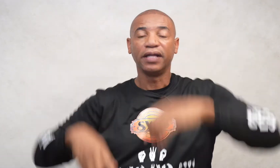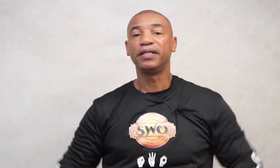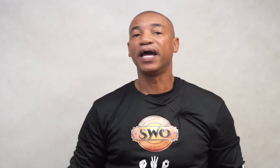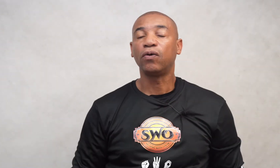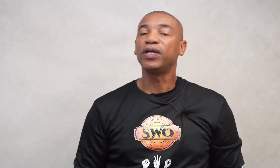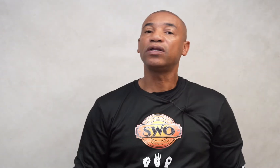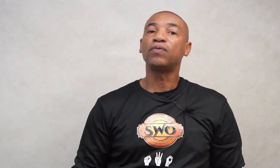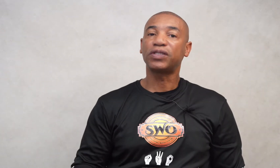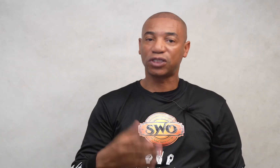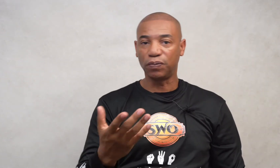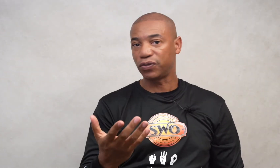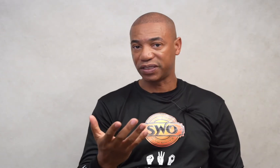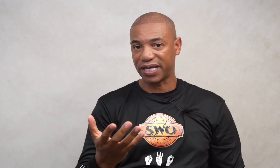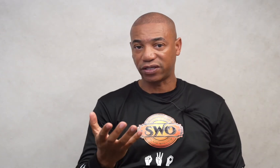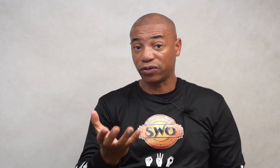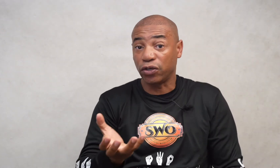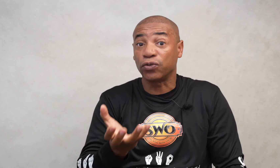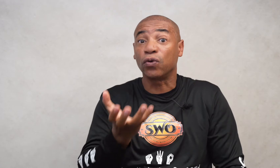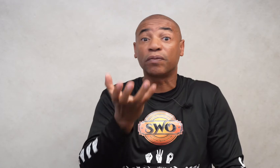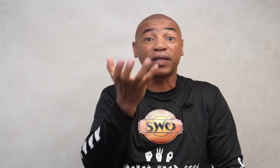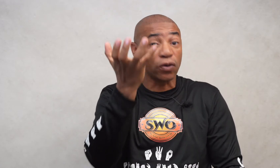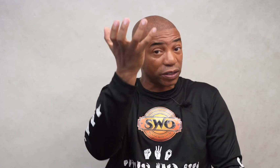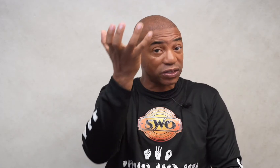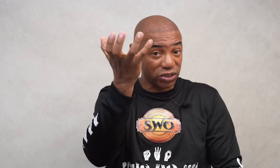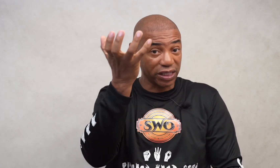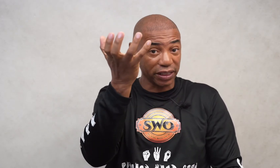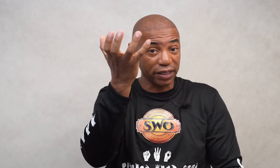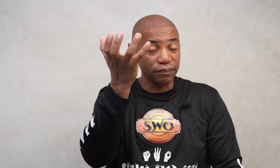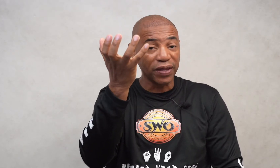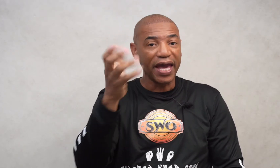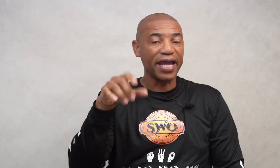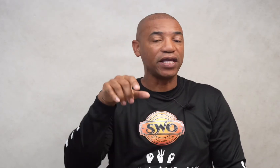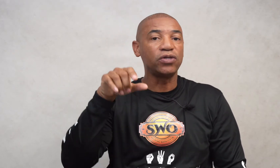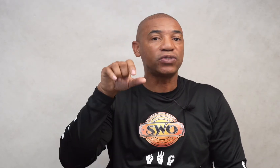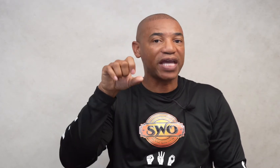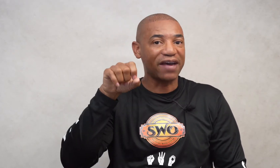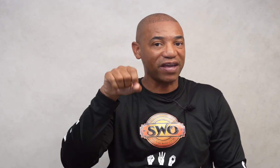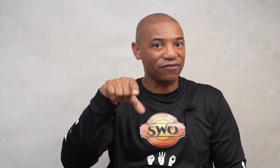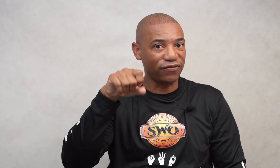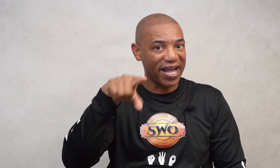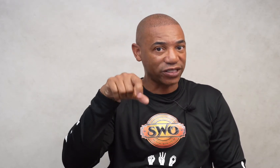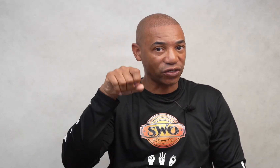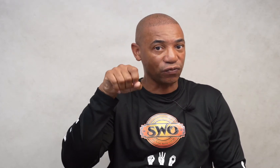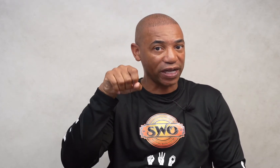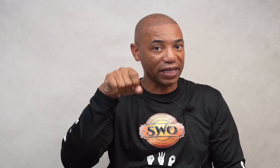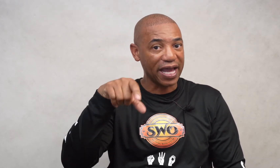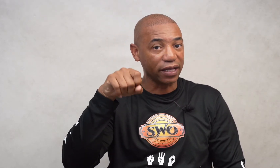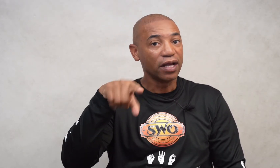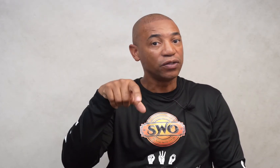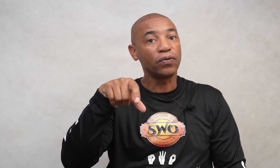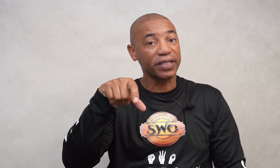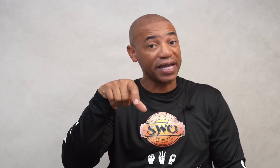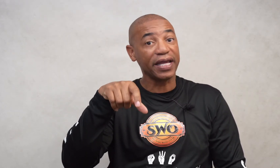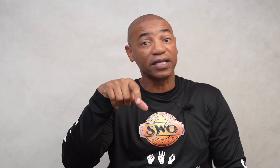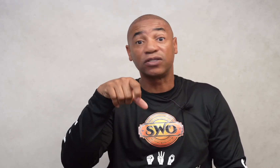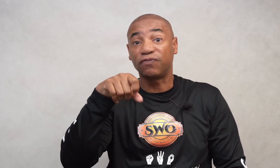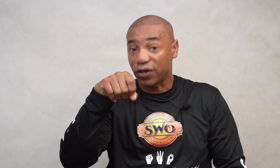Now, we know with the smoke detector, you're normally on the ceiling, and they usually have a flashing red light, knowing that it is functional